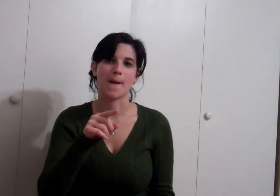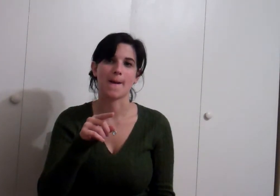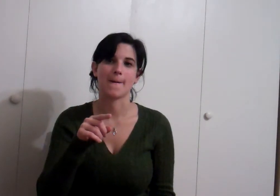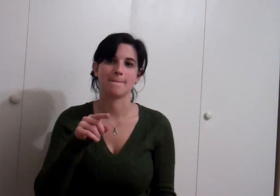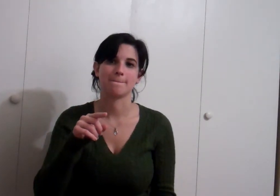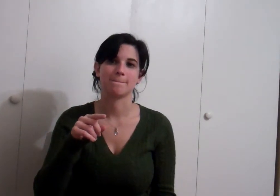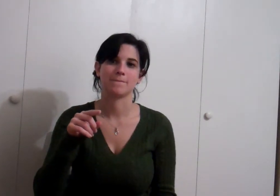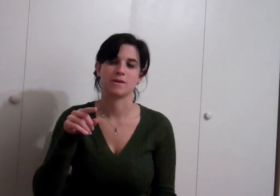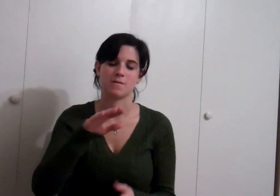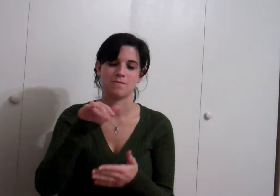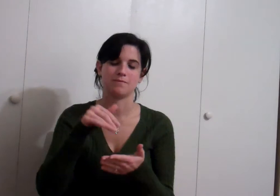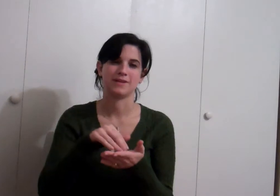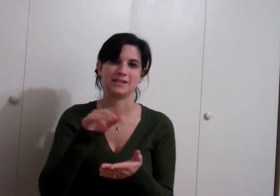pilots. I always go in the cockpit.